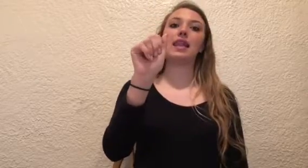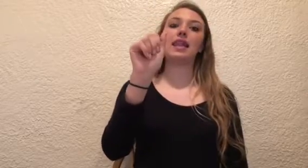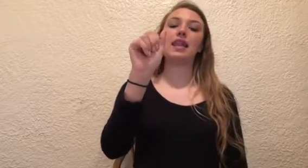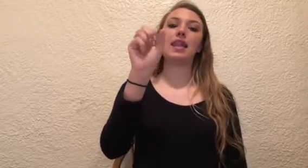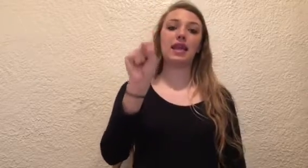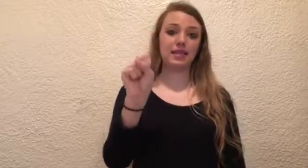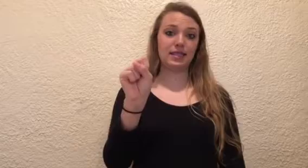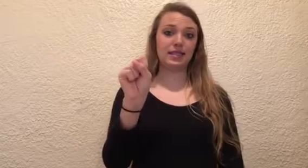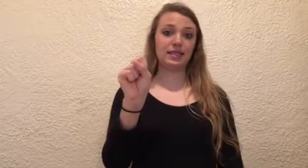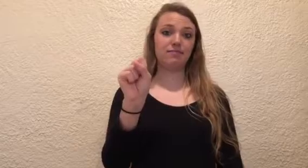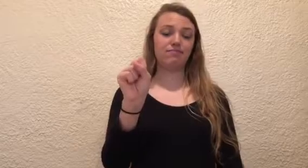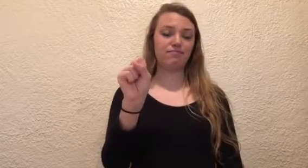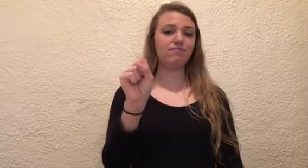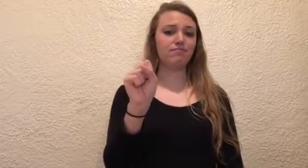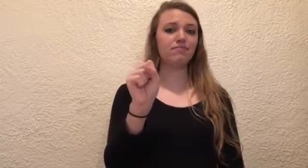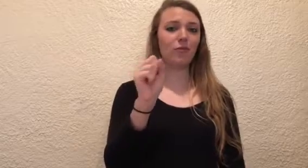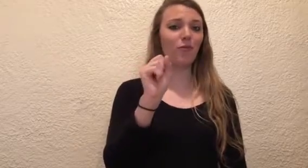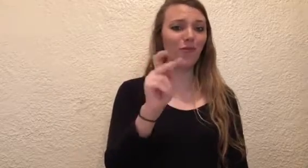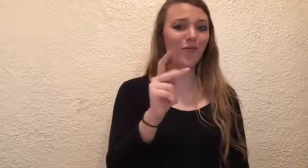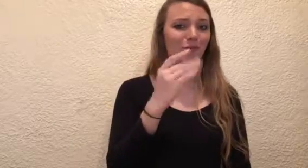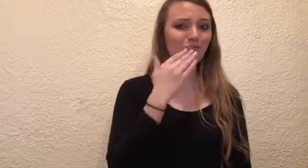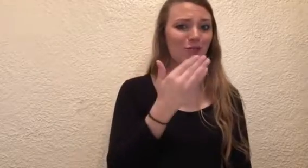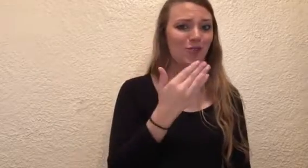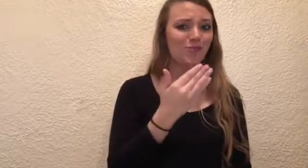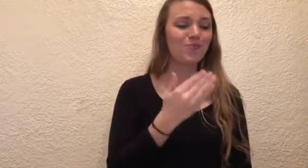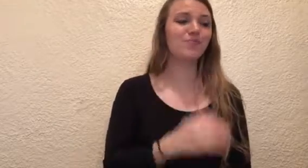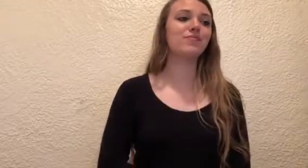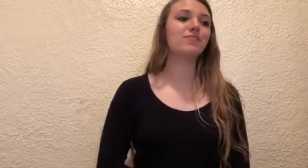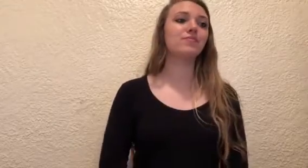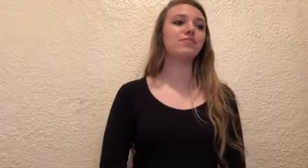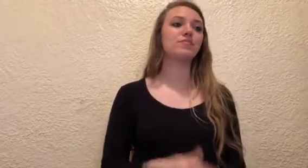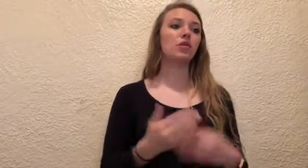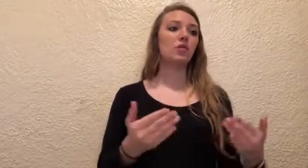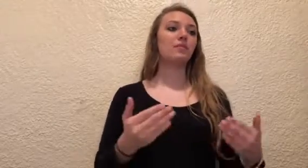The antenna? Okay. All right. Go ahead.